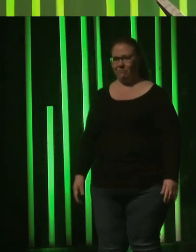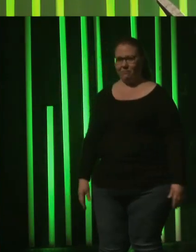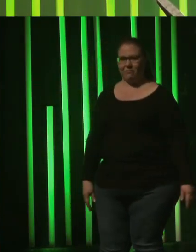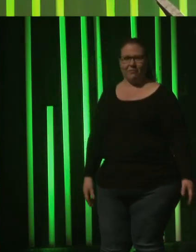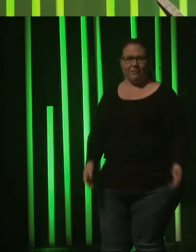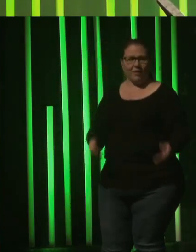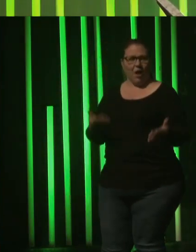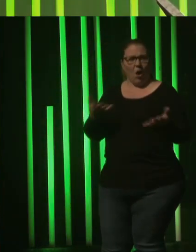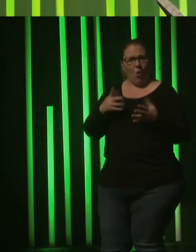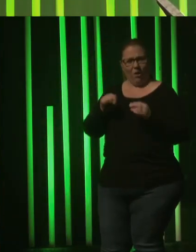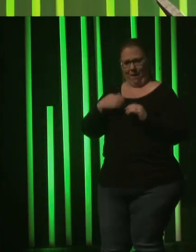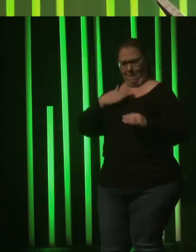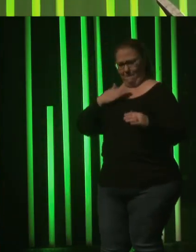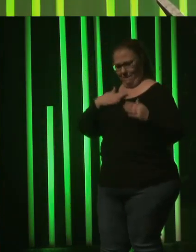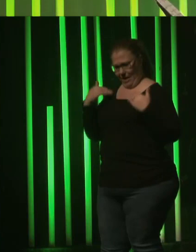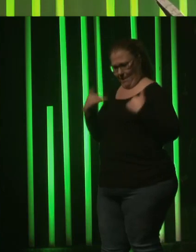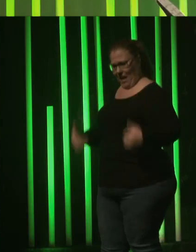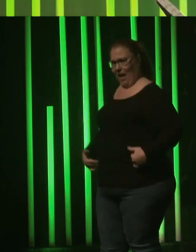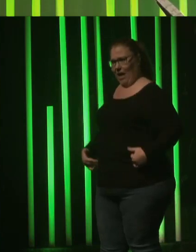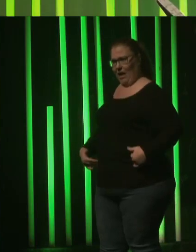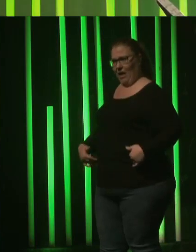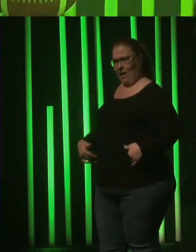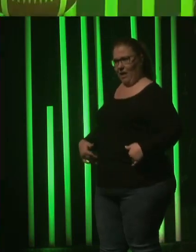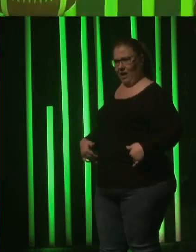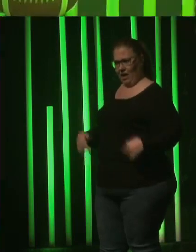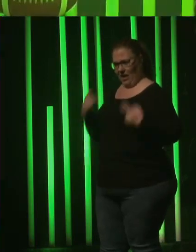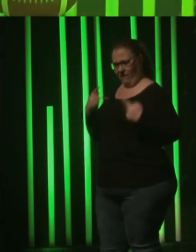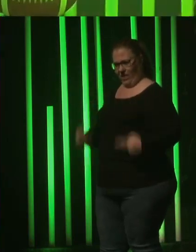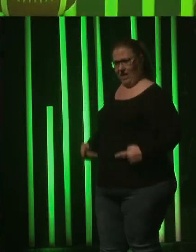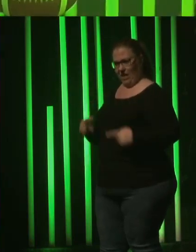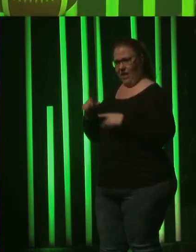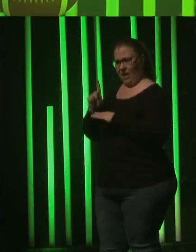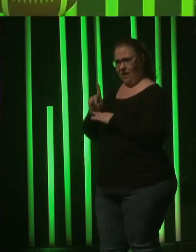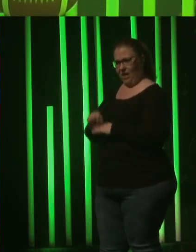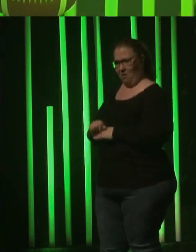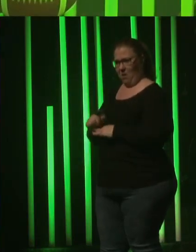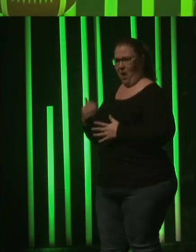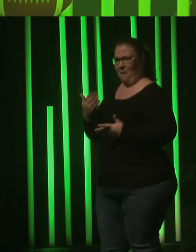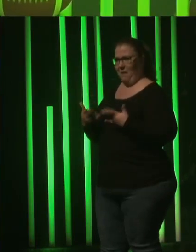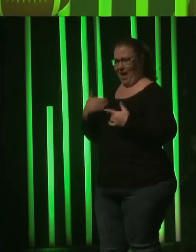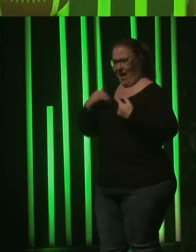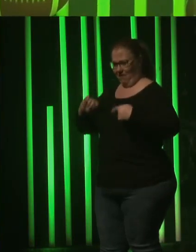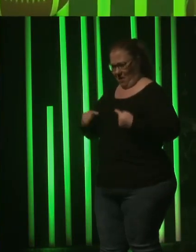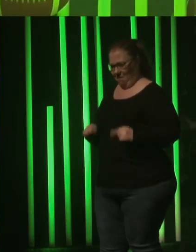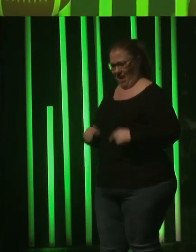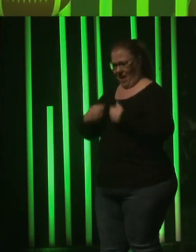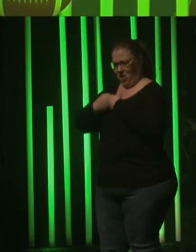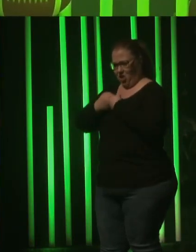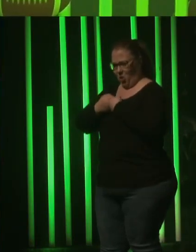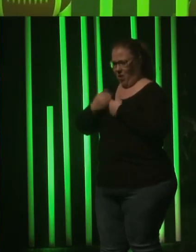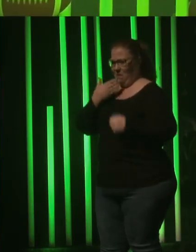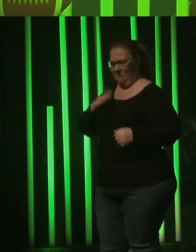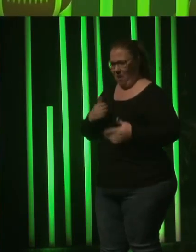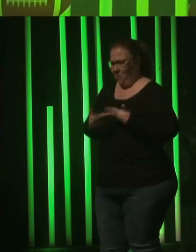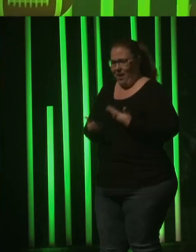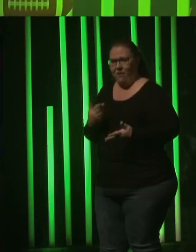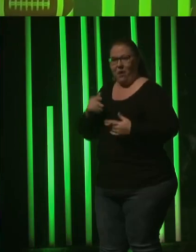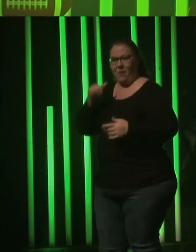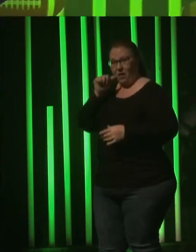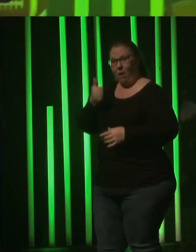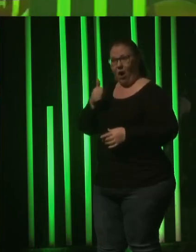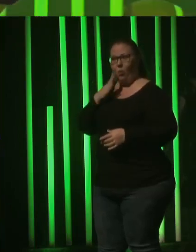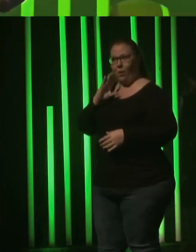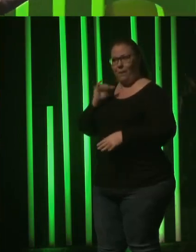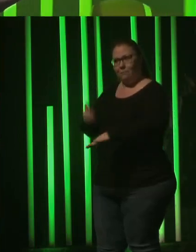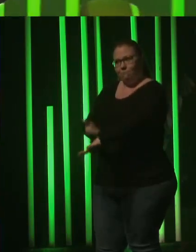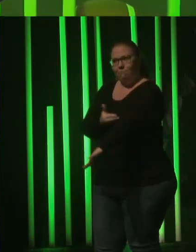Or what about my body is physically down? I may have arthritis, I may have bad joints or whatever, but tomorrow I'm gonna be